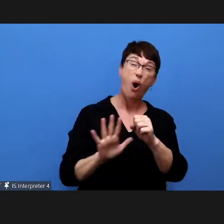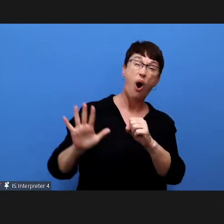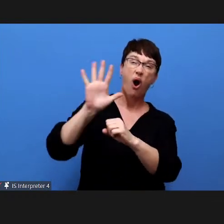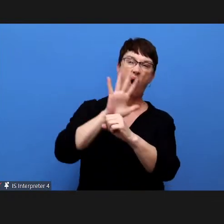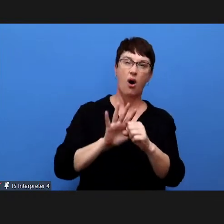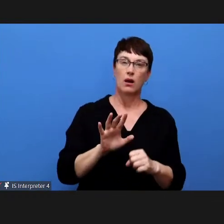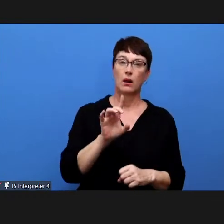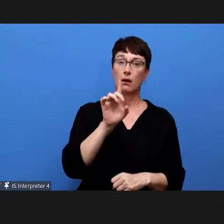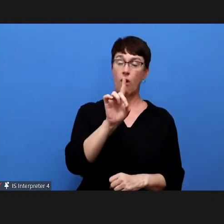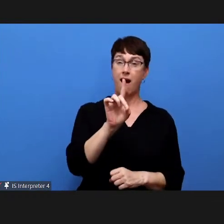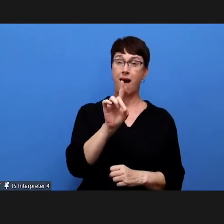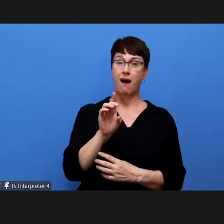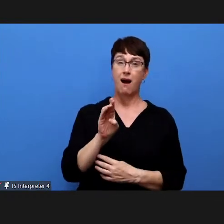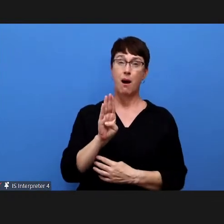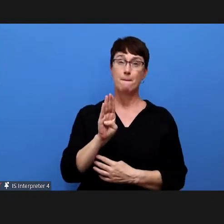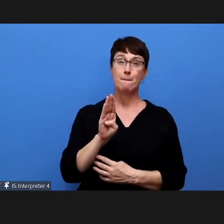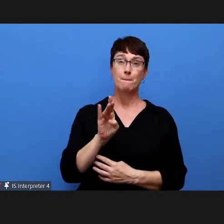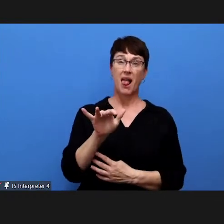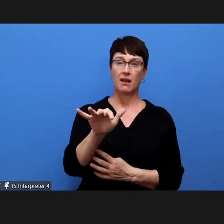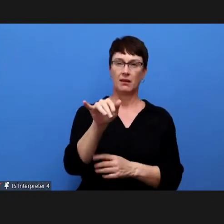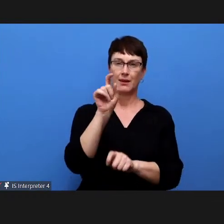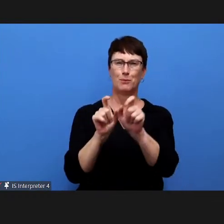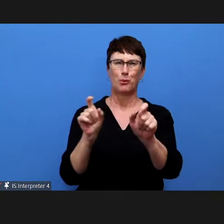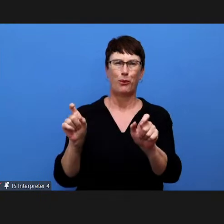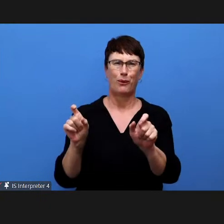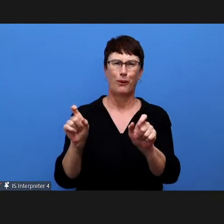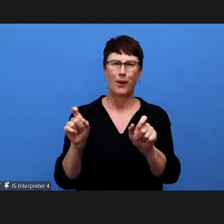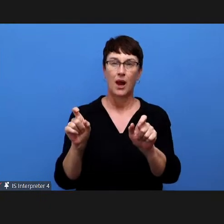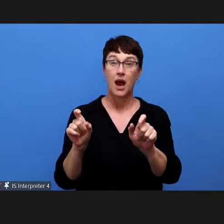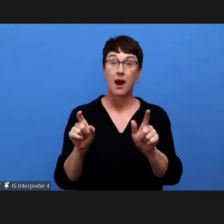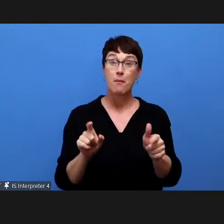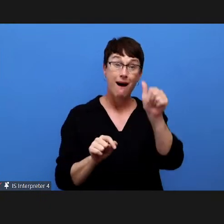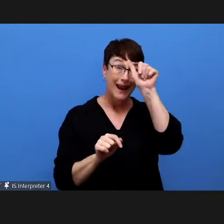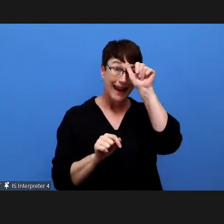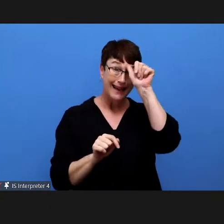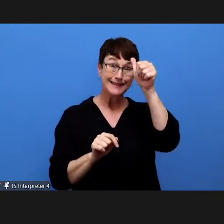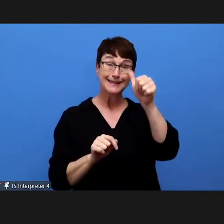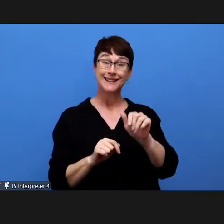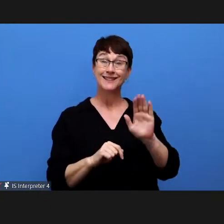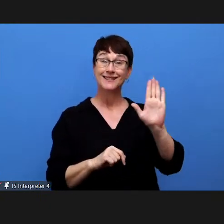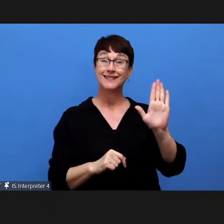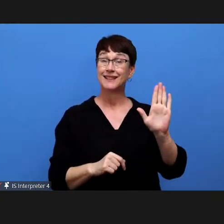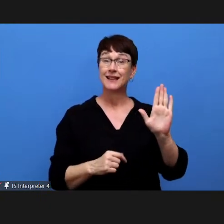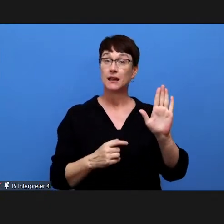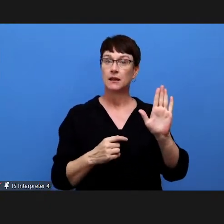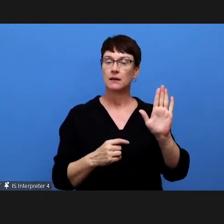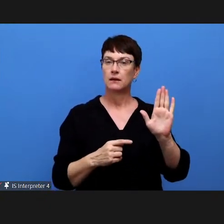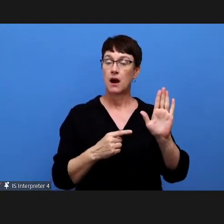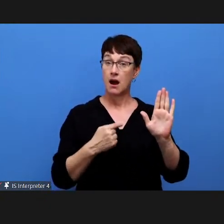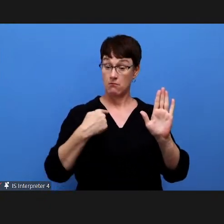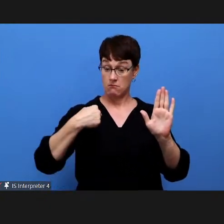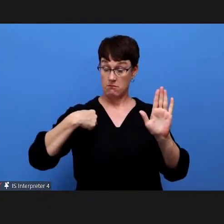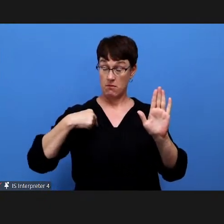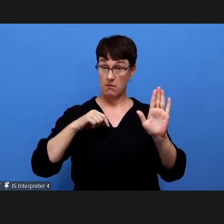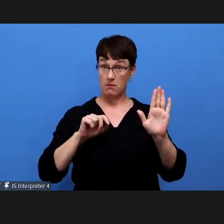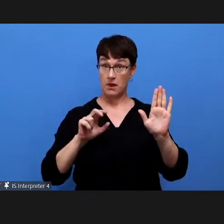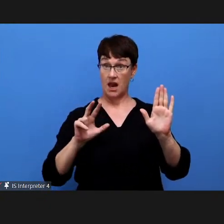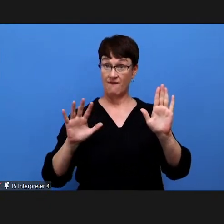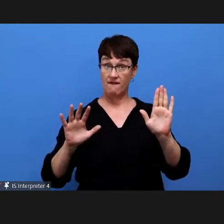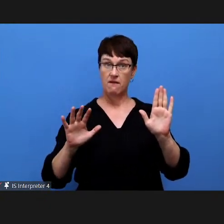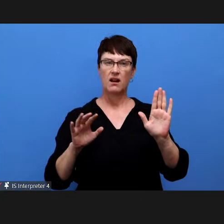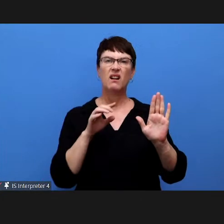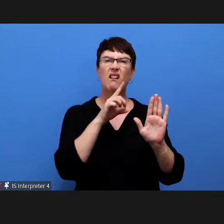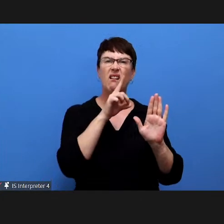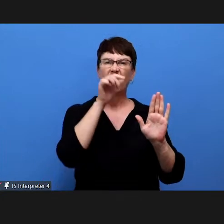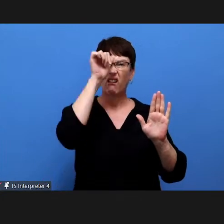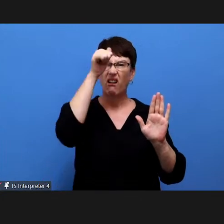it's difficult to escape what we call technology, what we call new data sources.